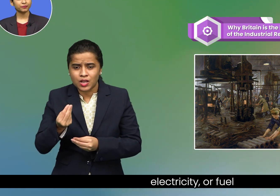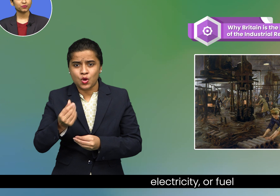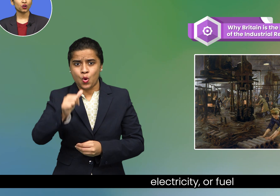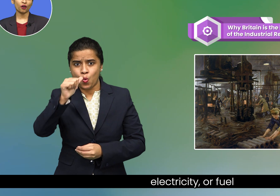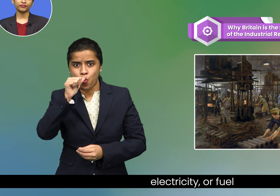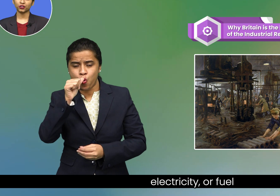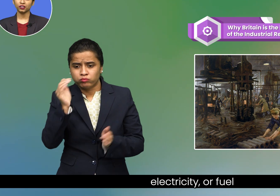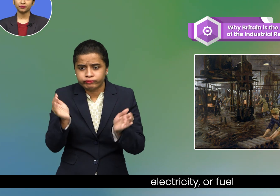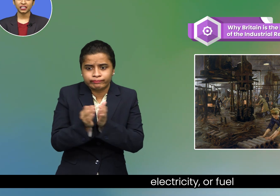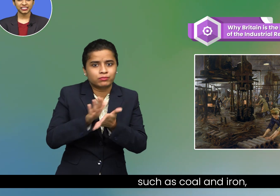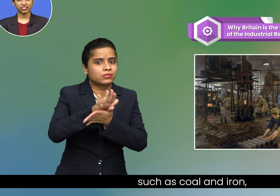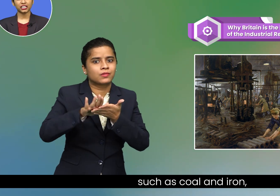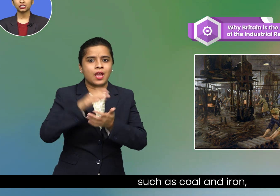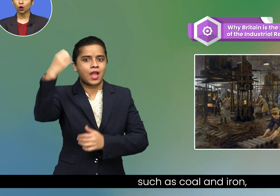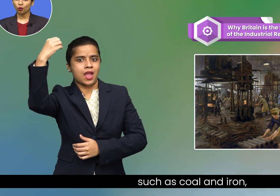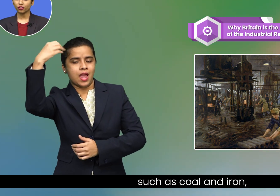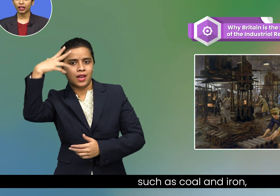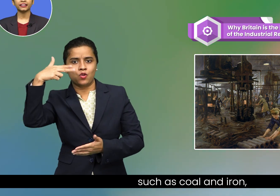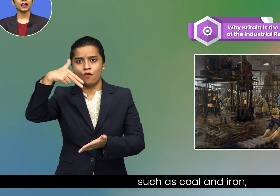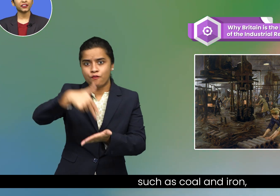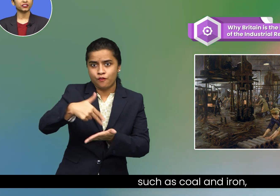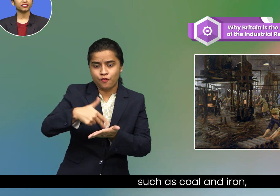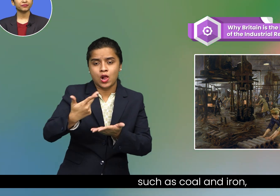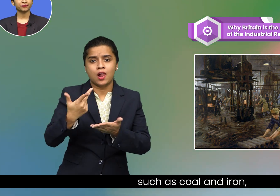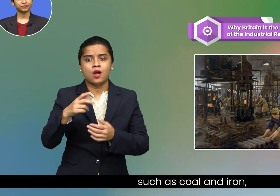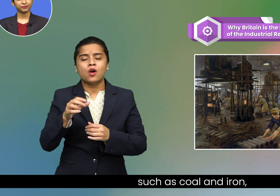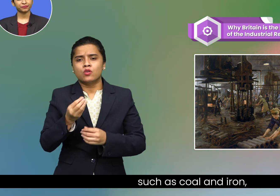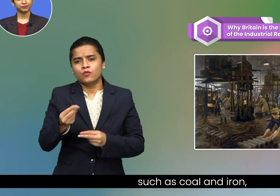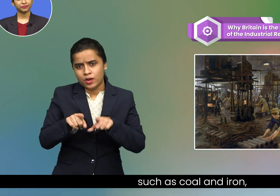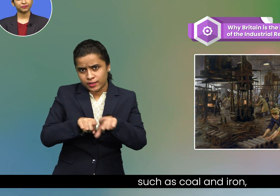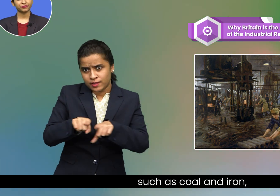electricity, or fuel such as coal and iron,